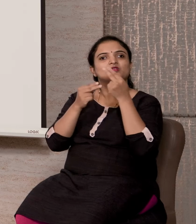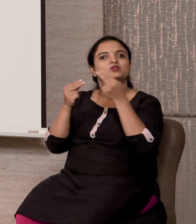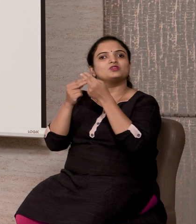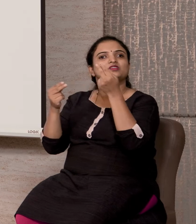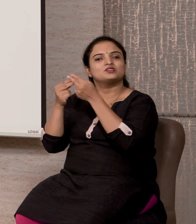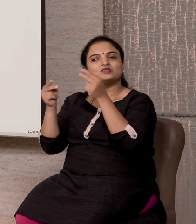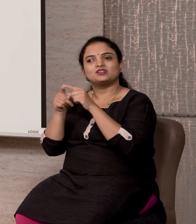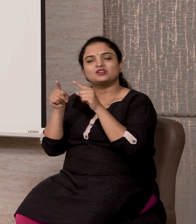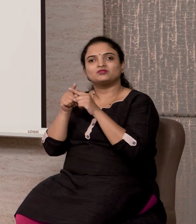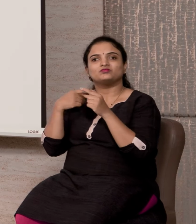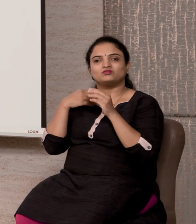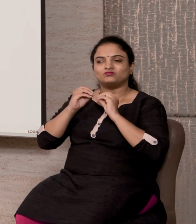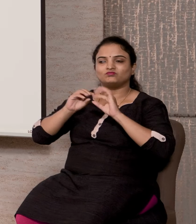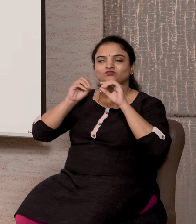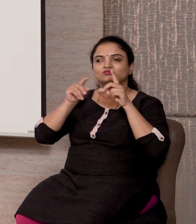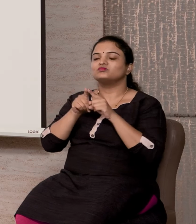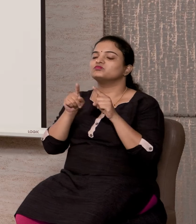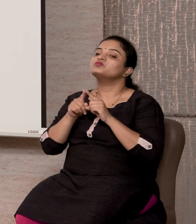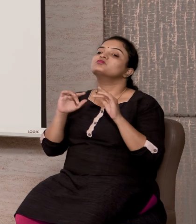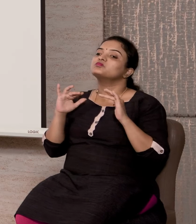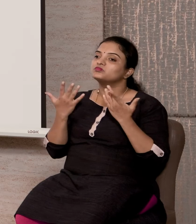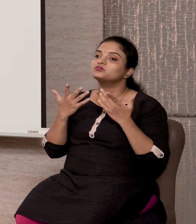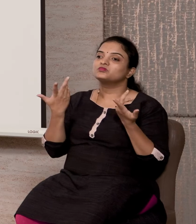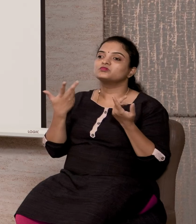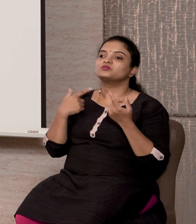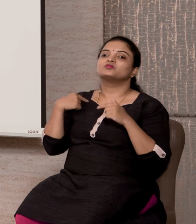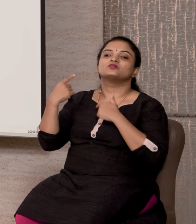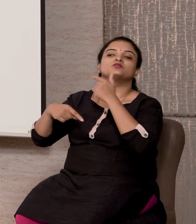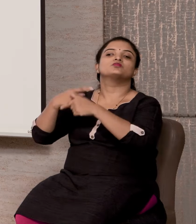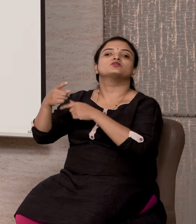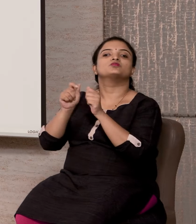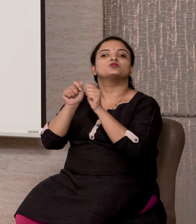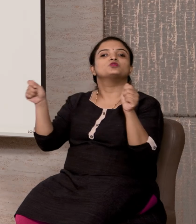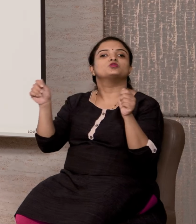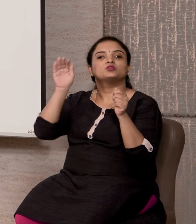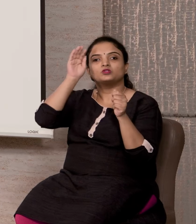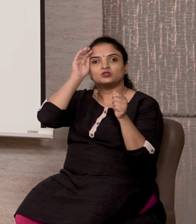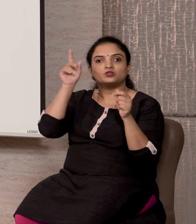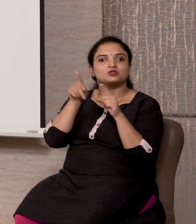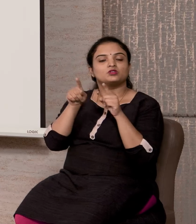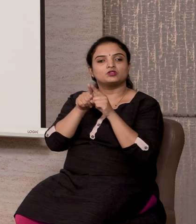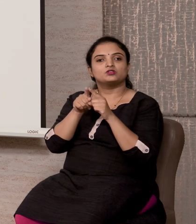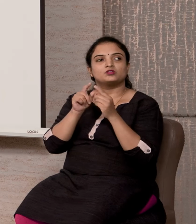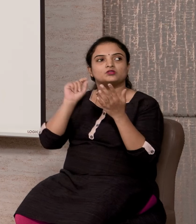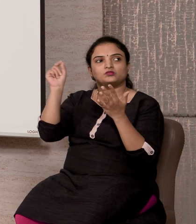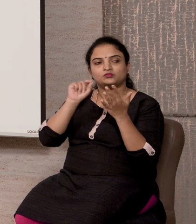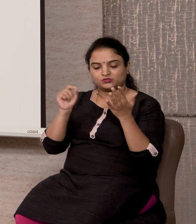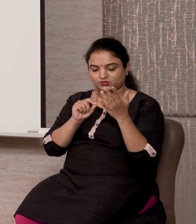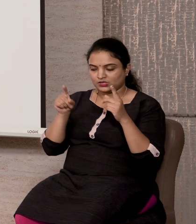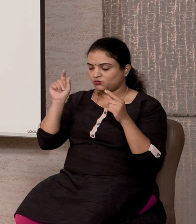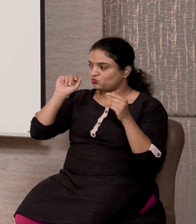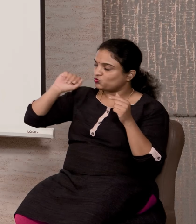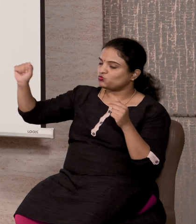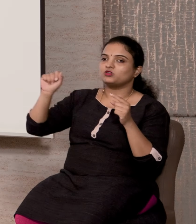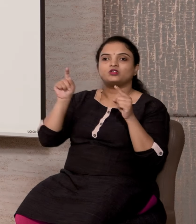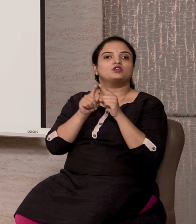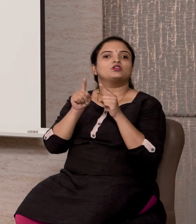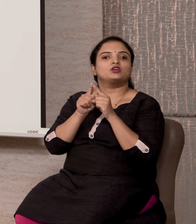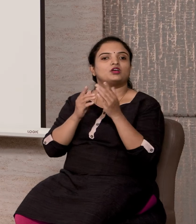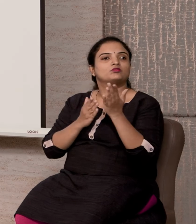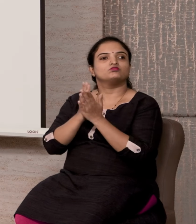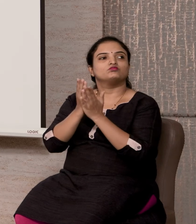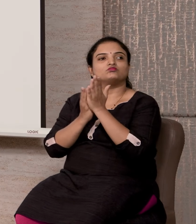forum, right? Maybe as newsletters or maybe in the mainstream newspapers, right? So just have comics or shorts or other type of medium. So all